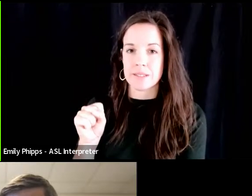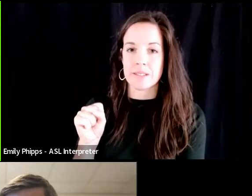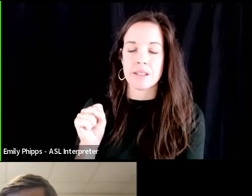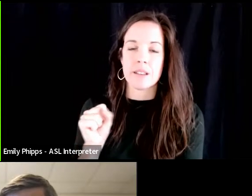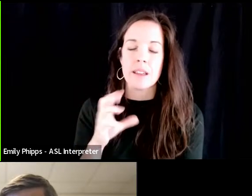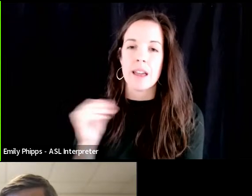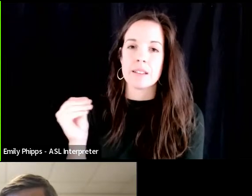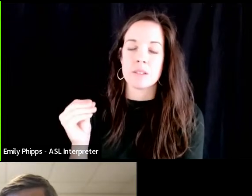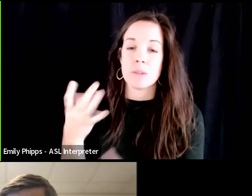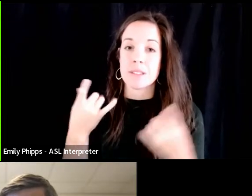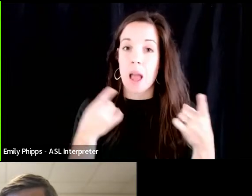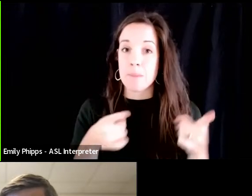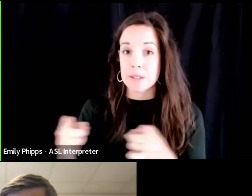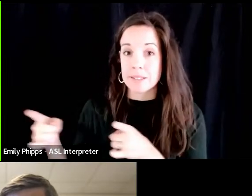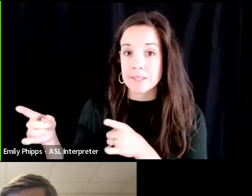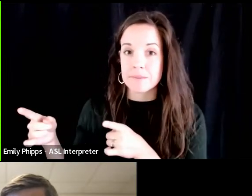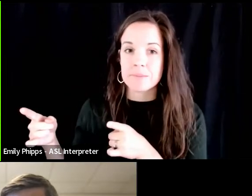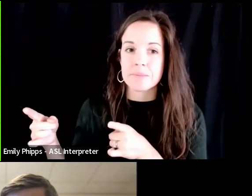what's happening is that